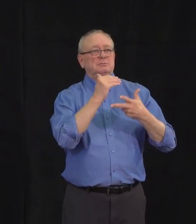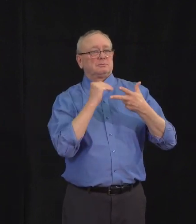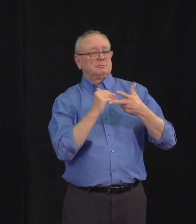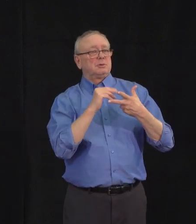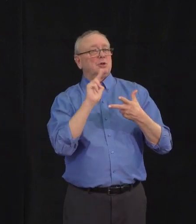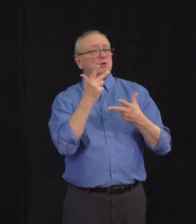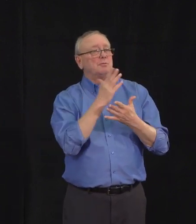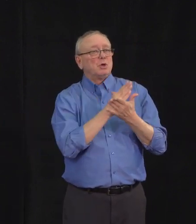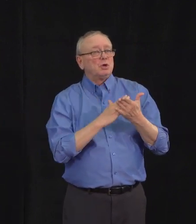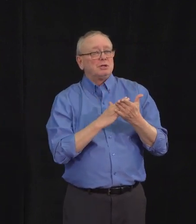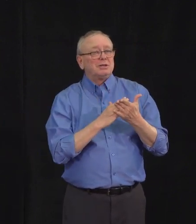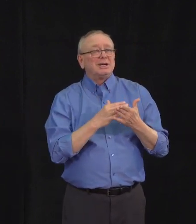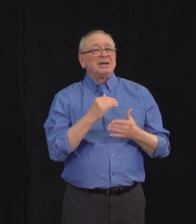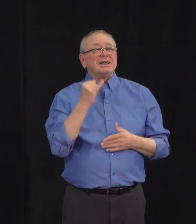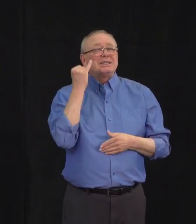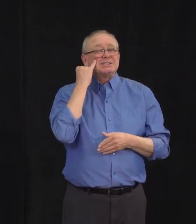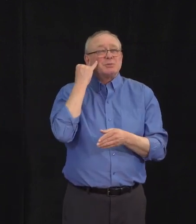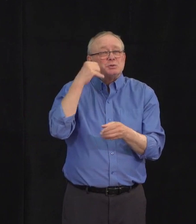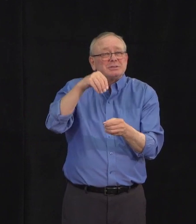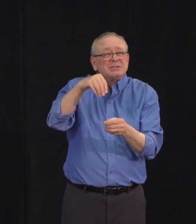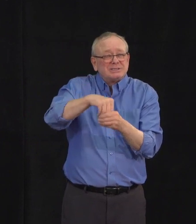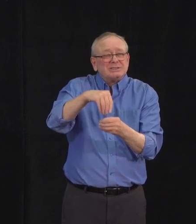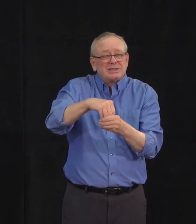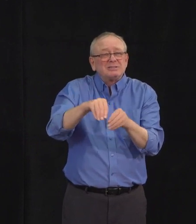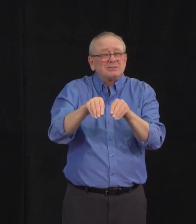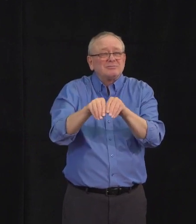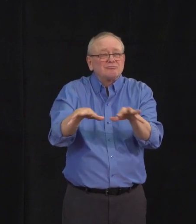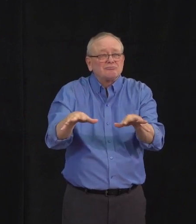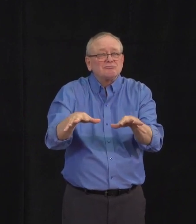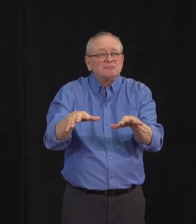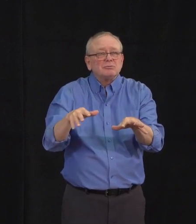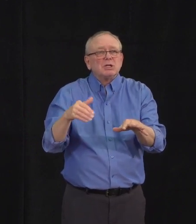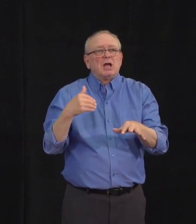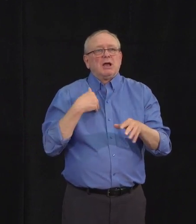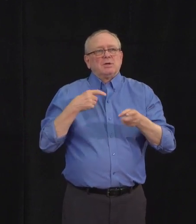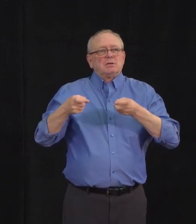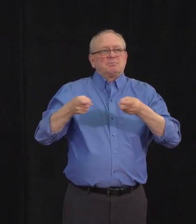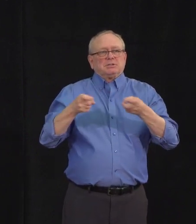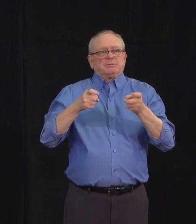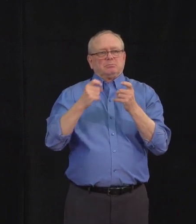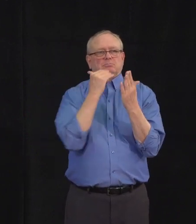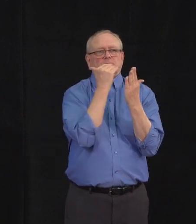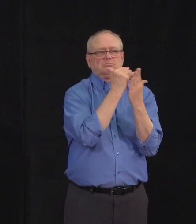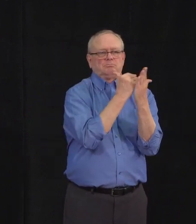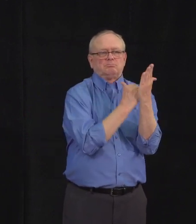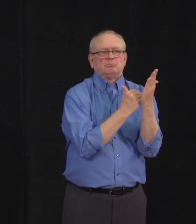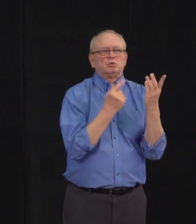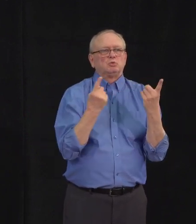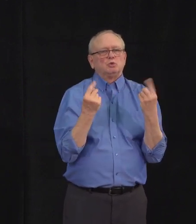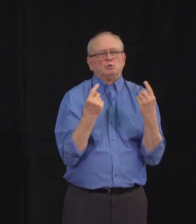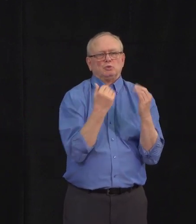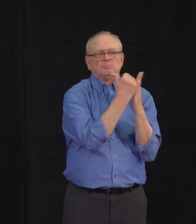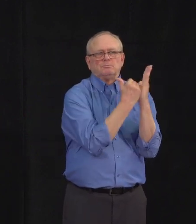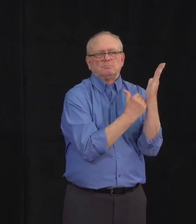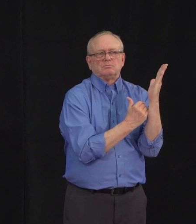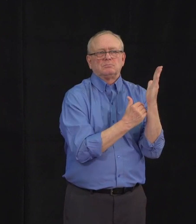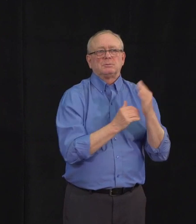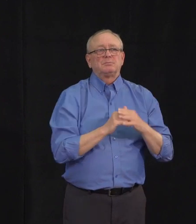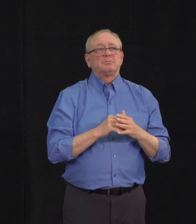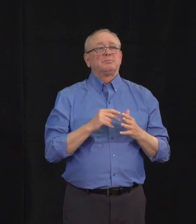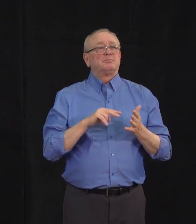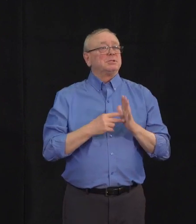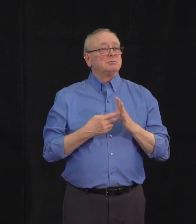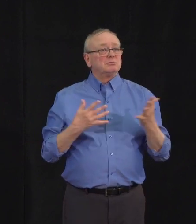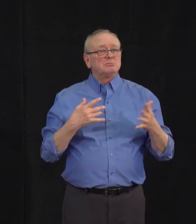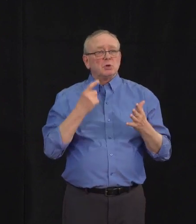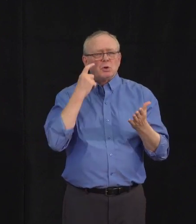implement once an outbreak has been declared. The cornerstones of this stage include identifying all cases and those